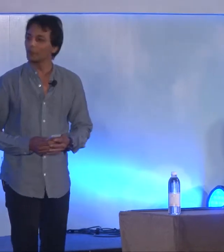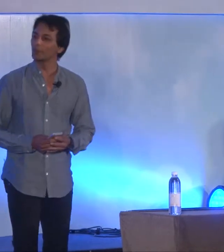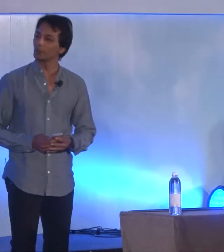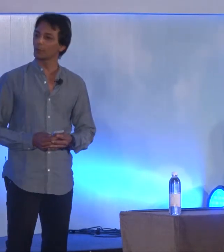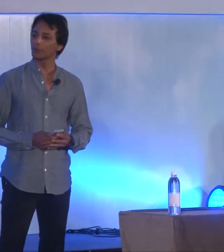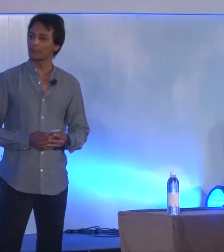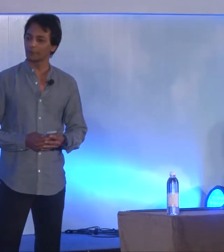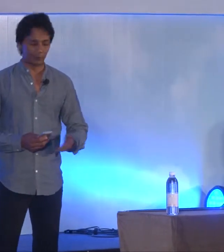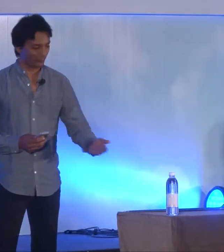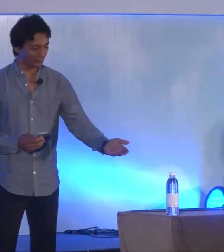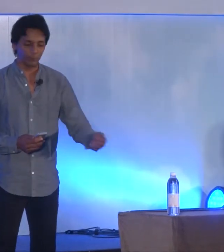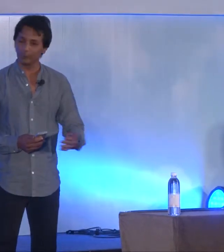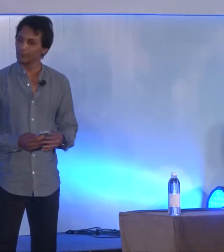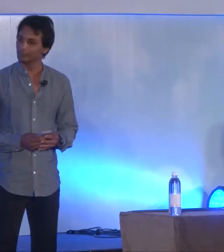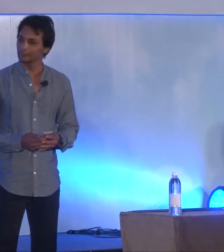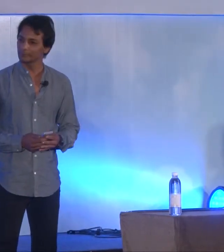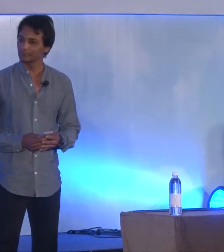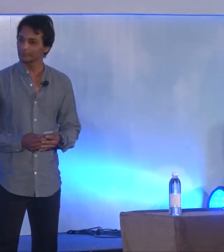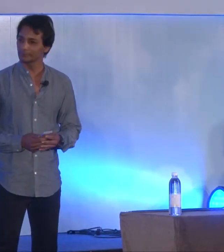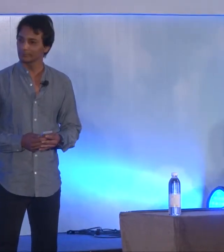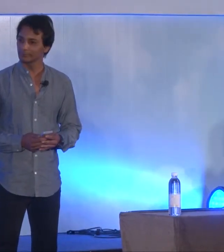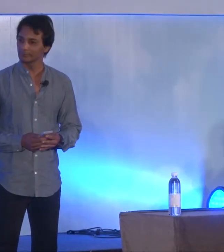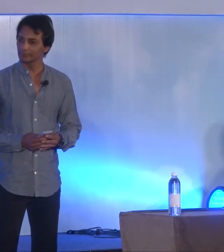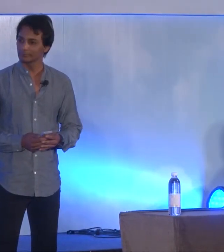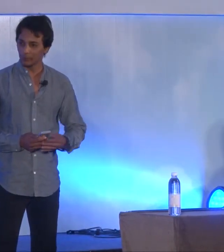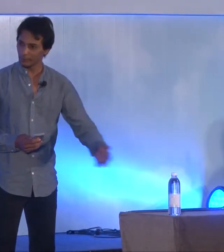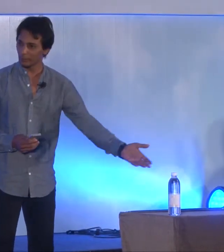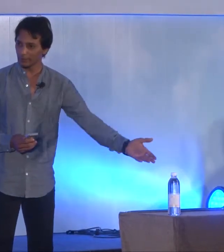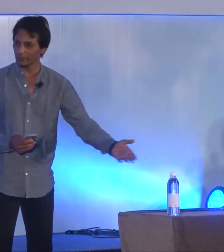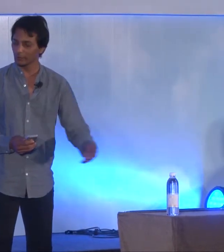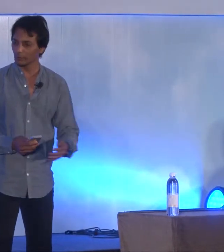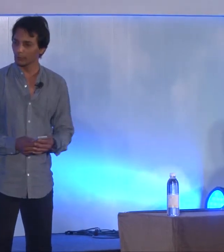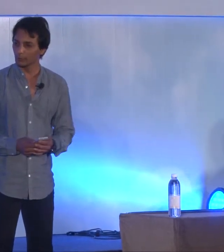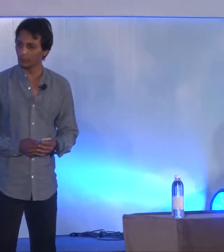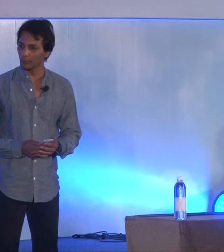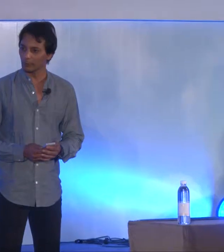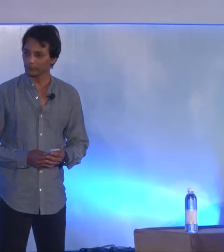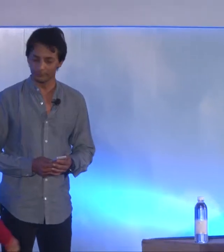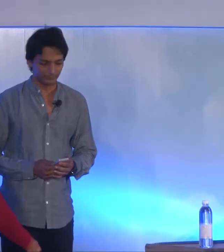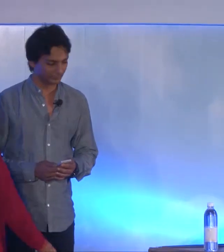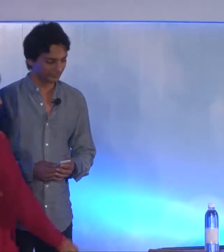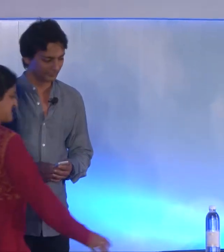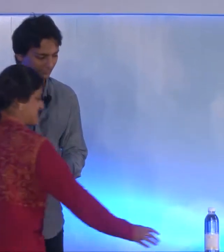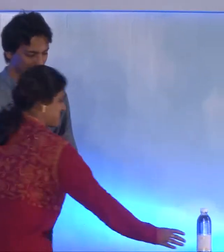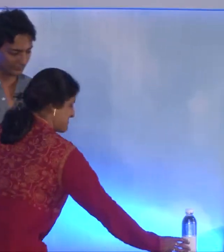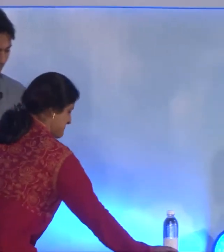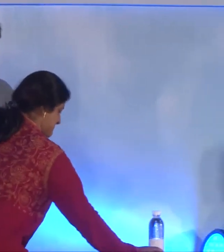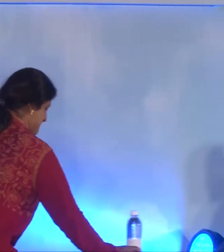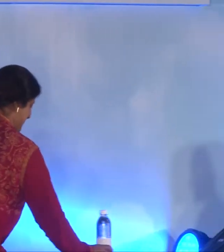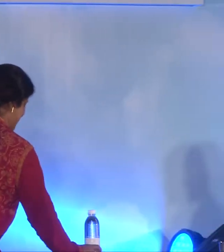Please do whatever you want, Veena, to move the bottle. Go ahead, do anything you want to move the bottle.